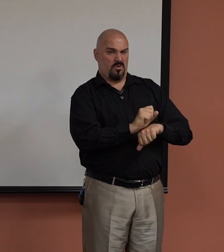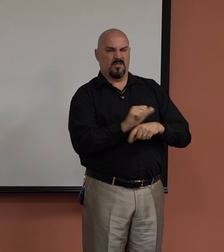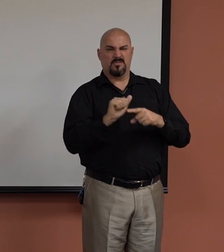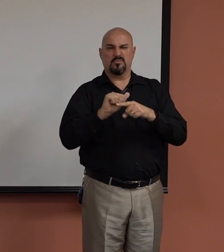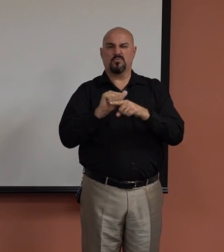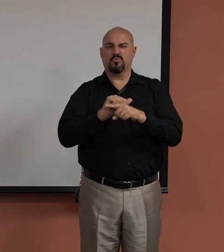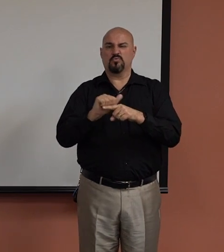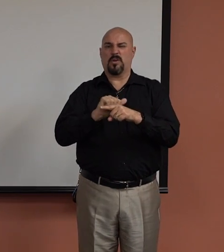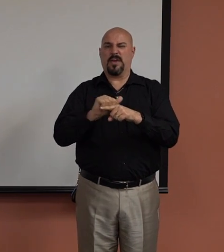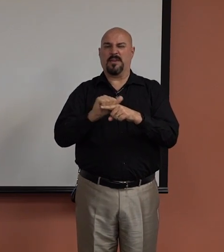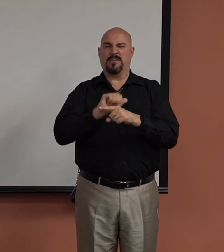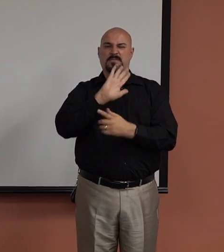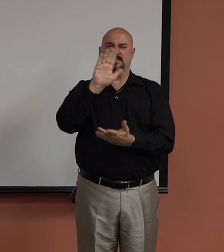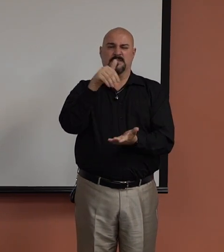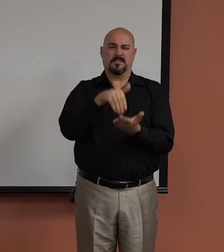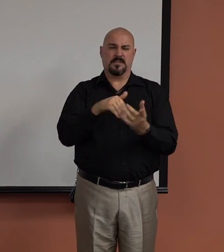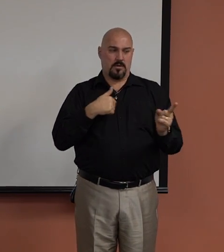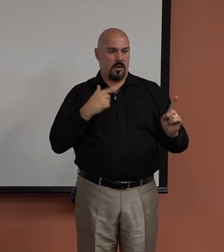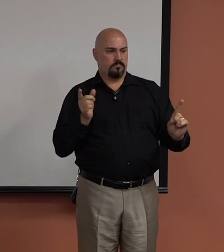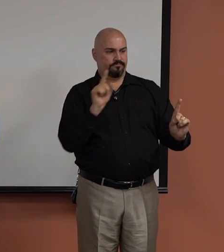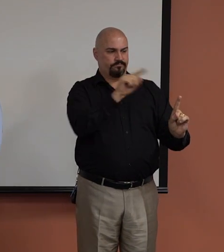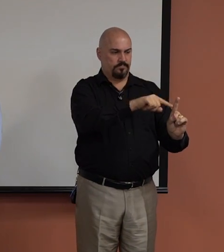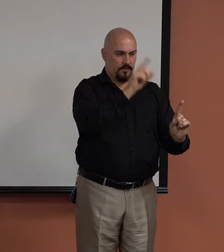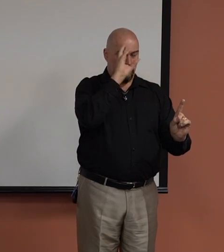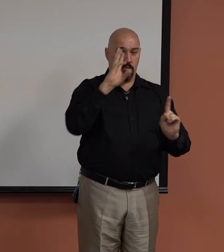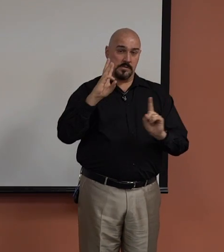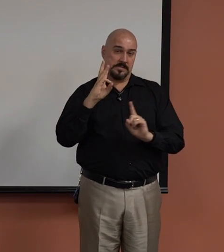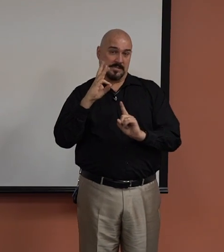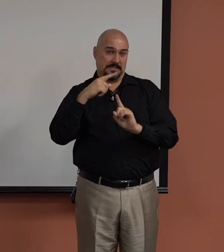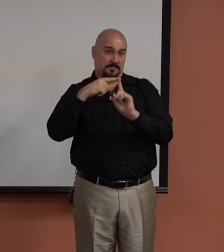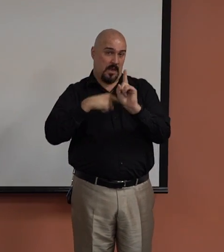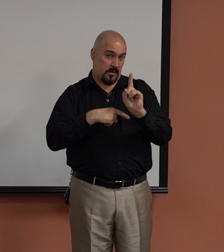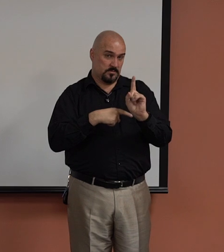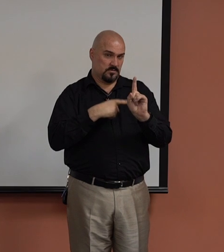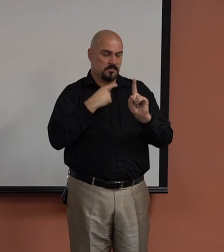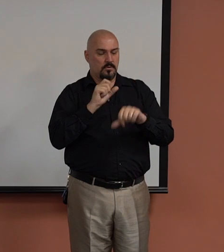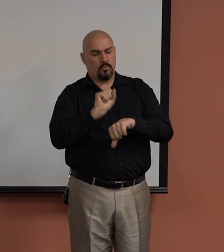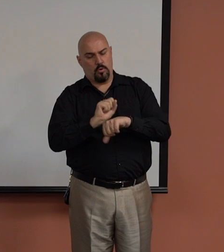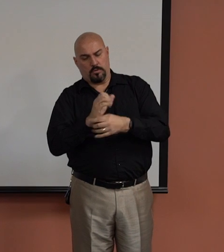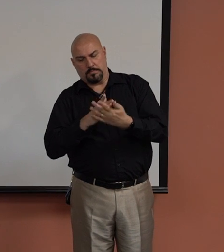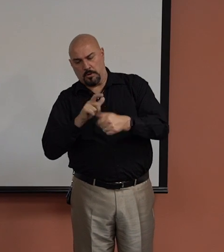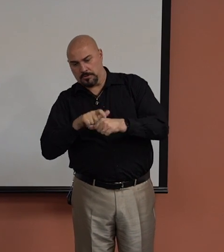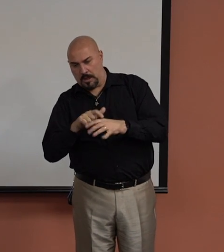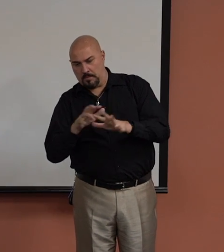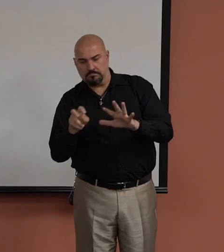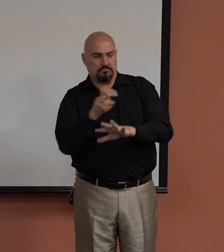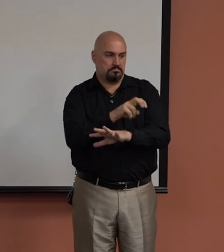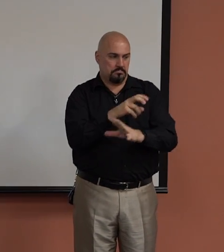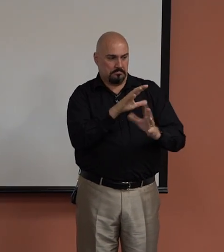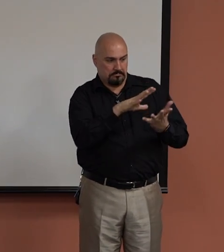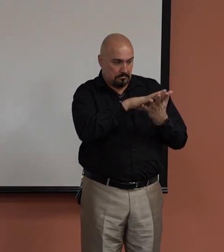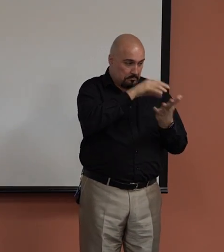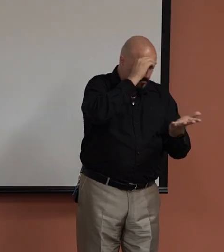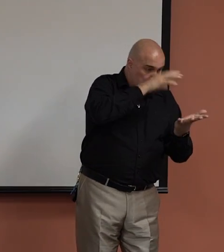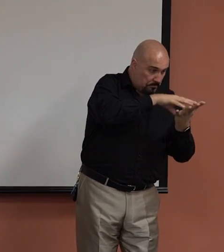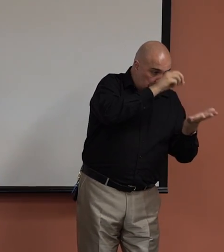there for 6 months and then work part-time while I was out there, and that was like blind boot